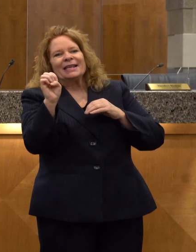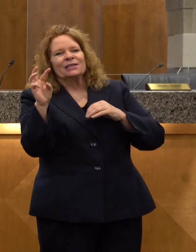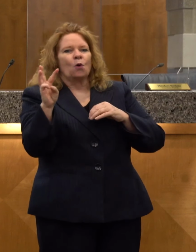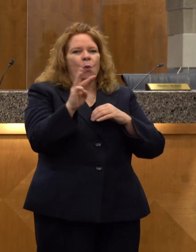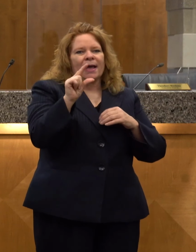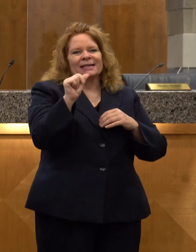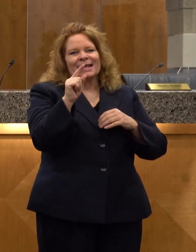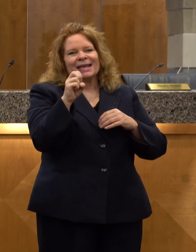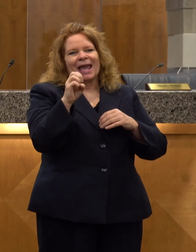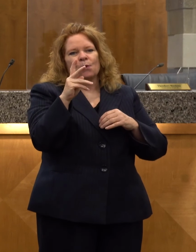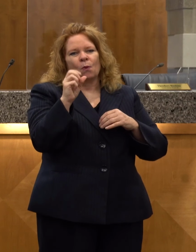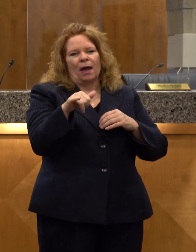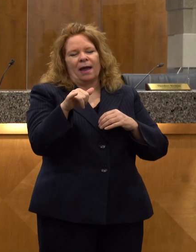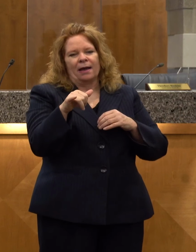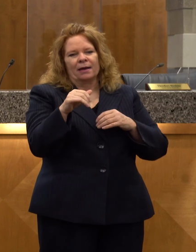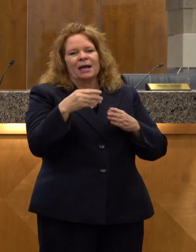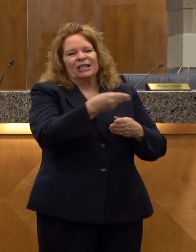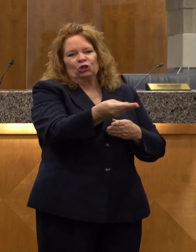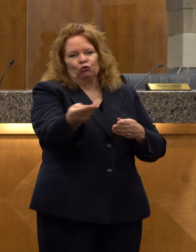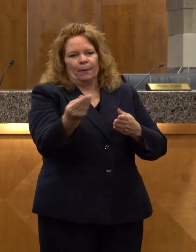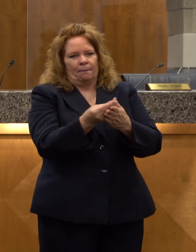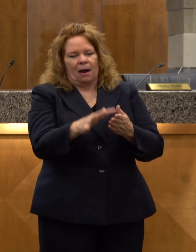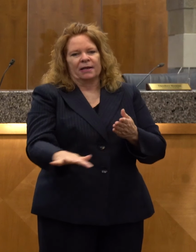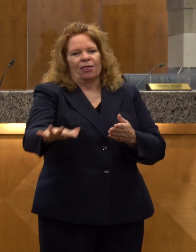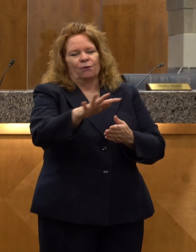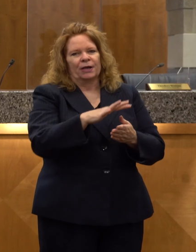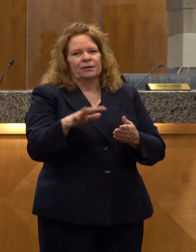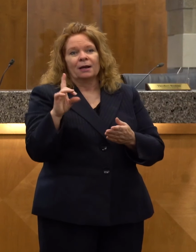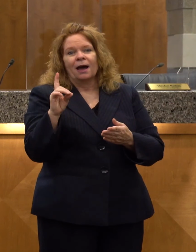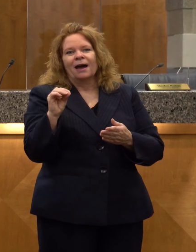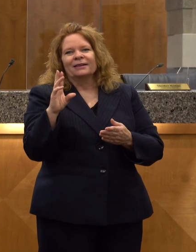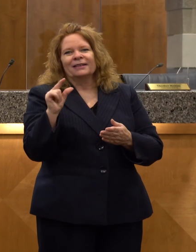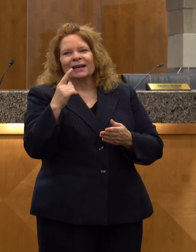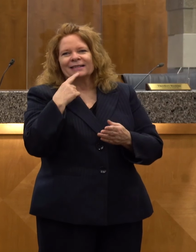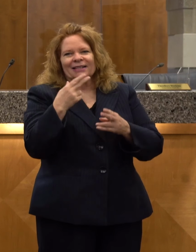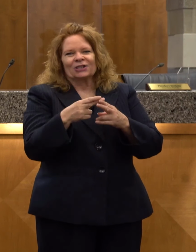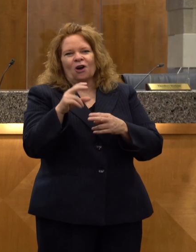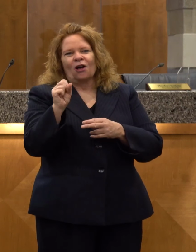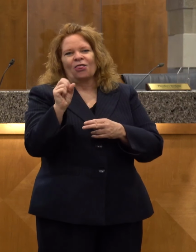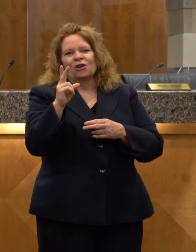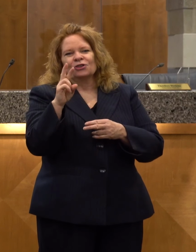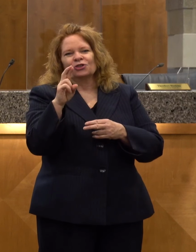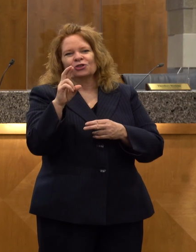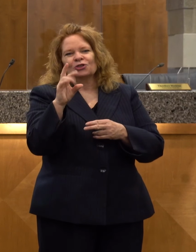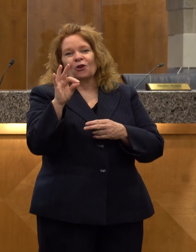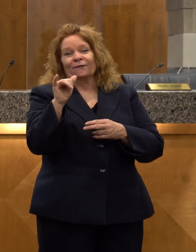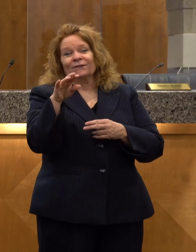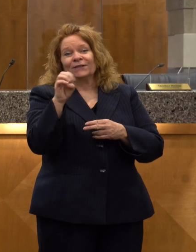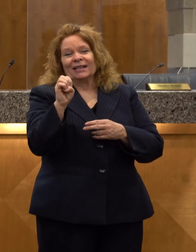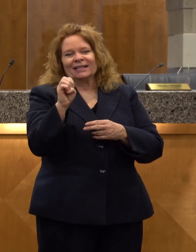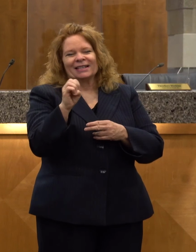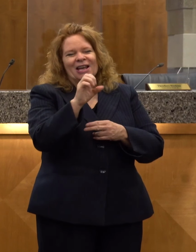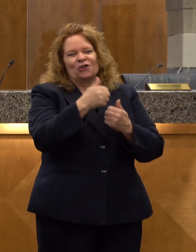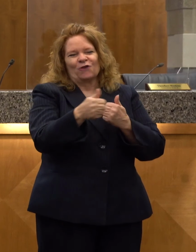process of distributing funds in the region. Doug tells me it's called the Surface Transportation Program. I'm not always